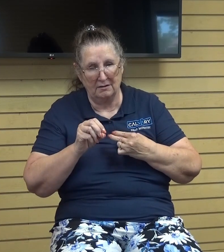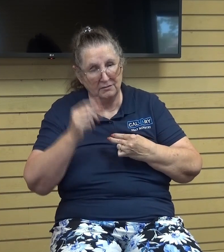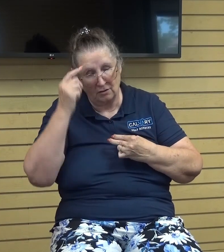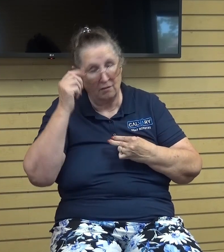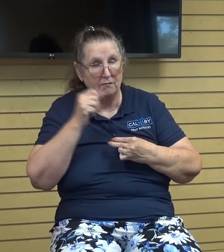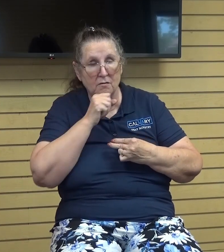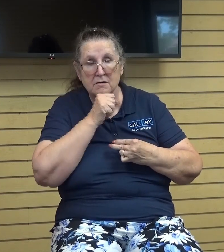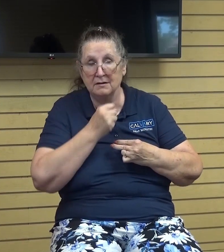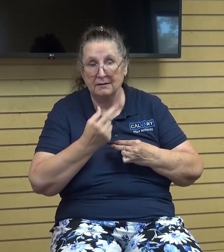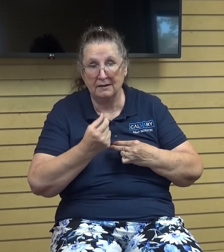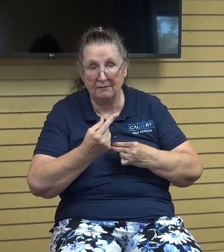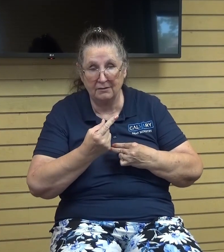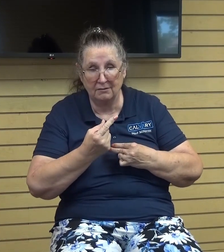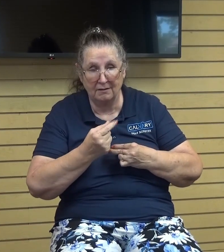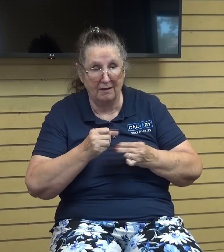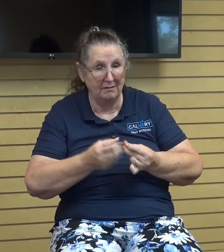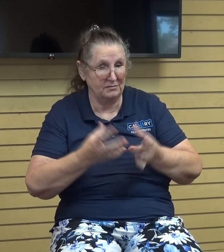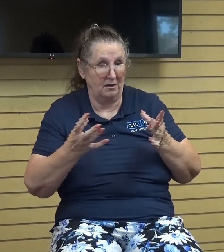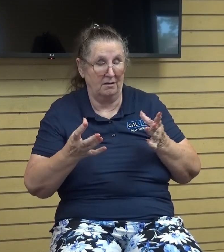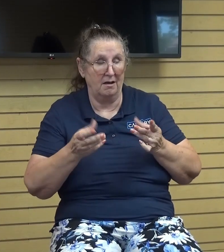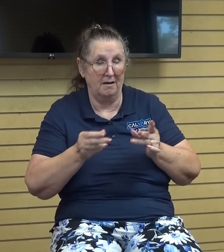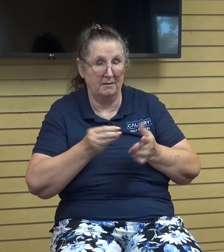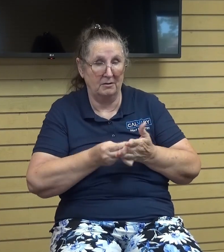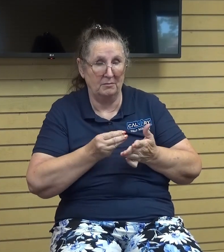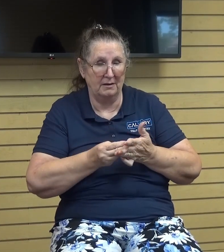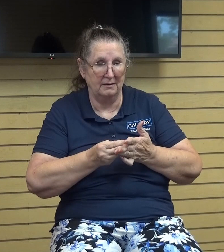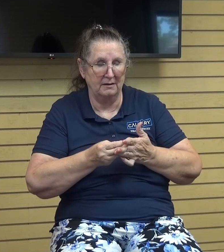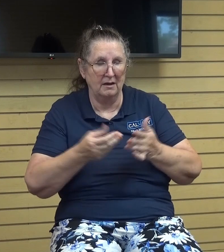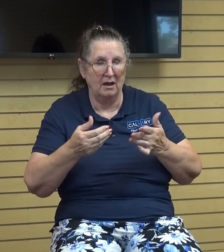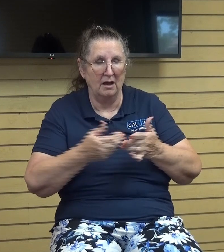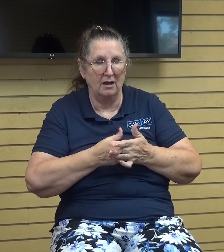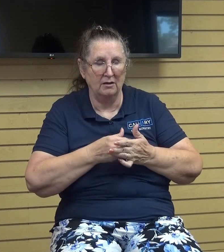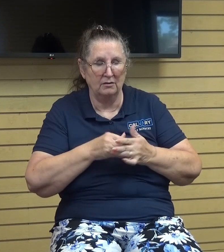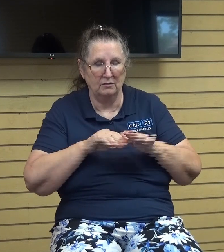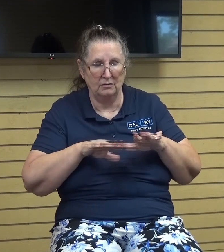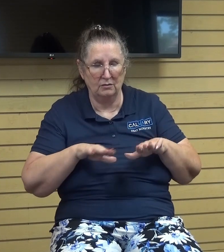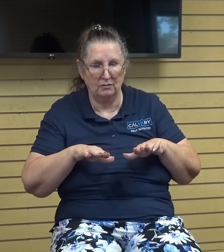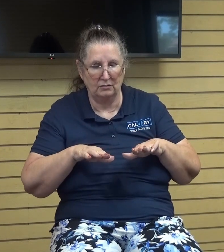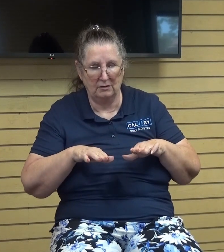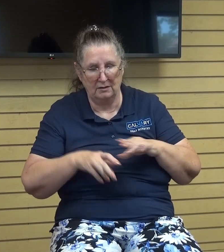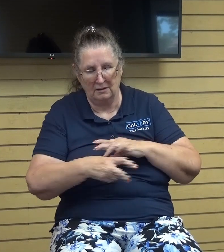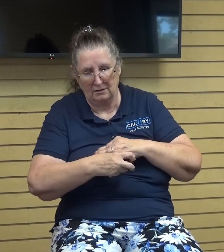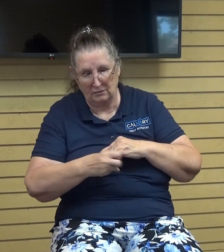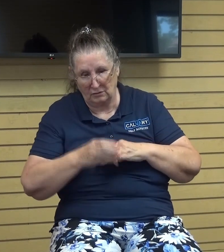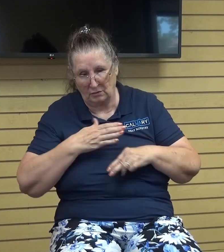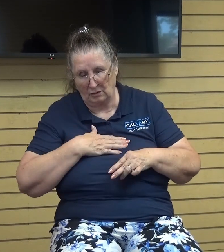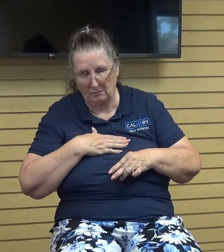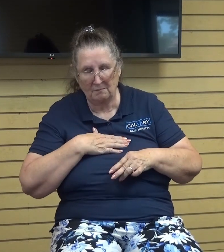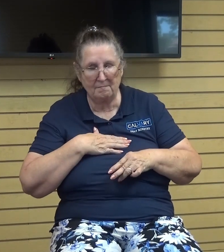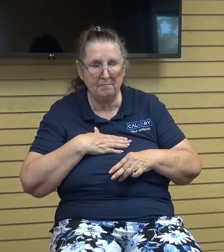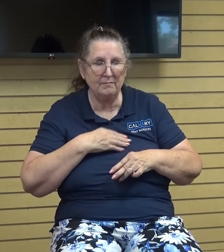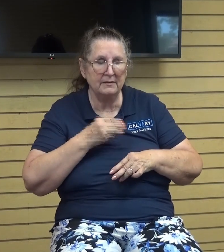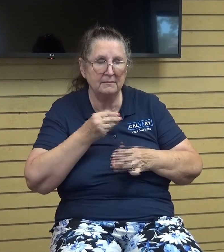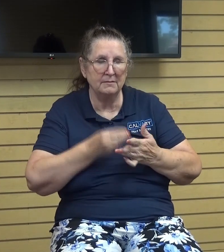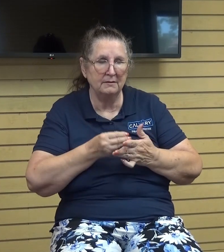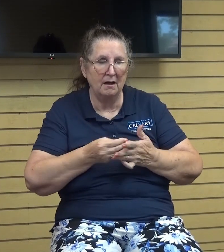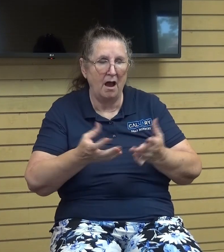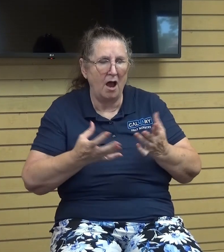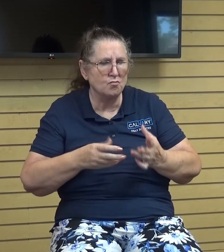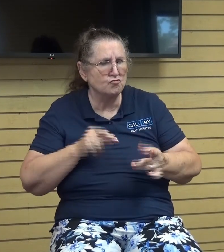But anyhow, a new foster kid moved in, and while I was at school, he went under my mattress and took my money. I could have killed that kid. That's a